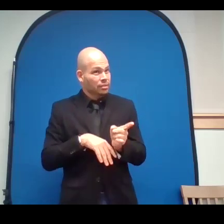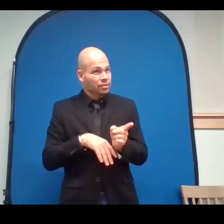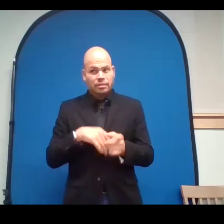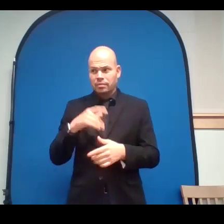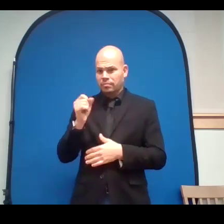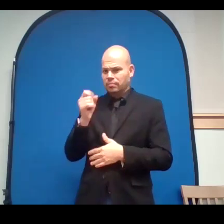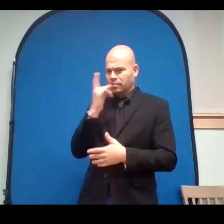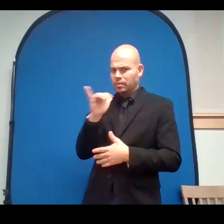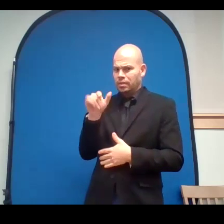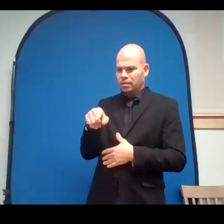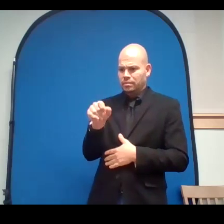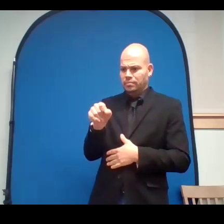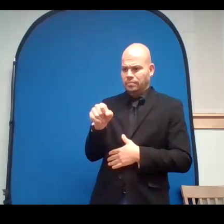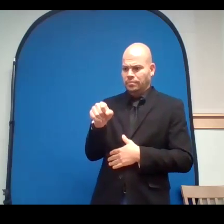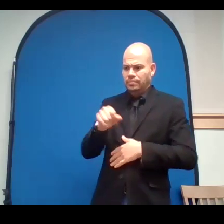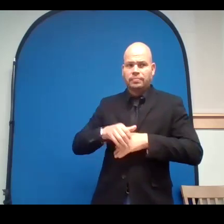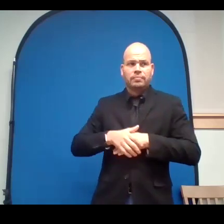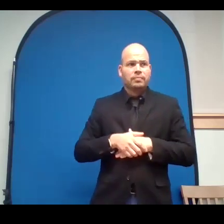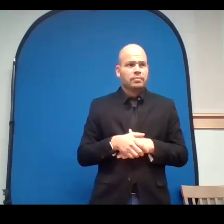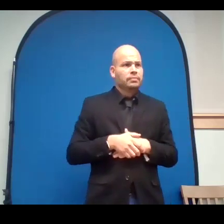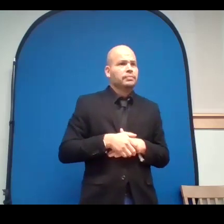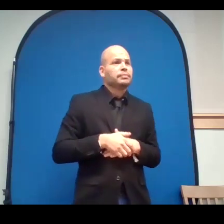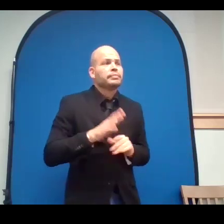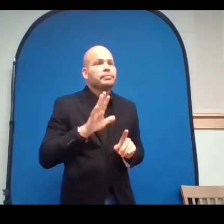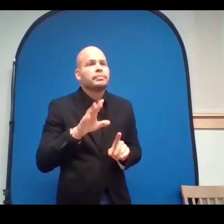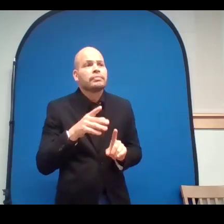view. And you say he being